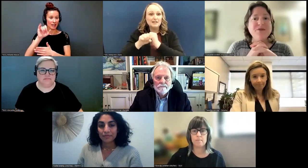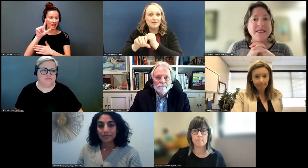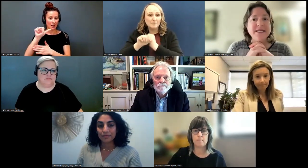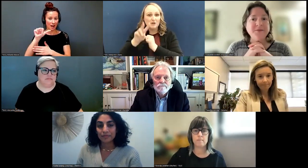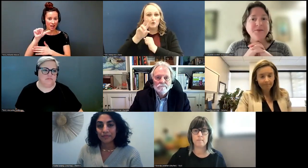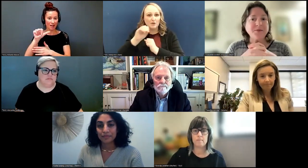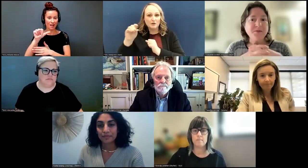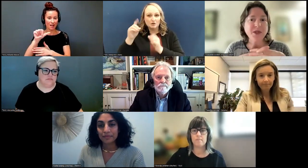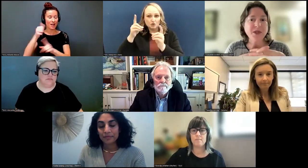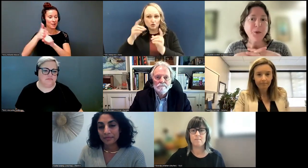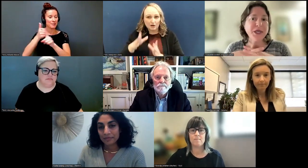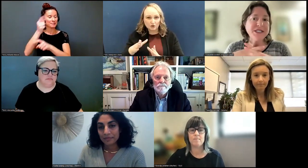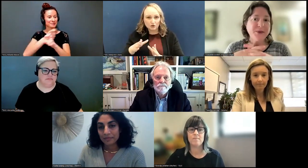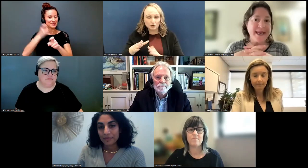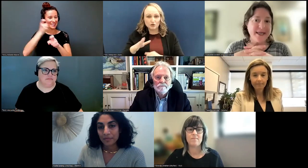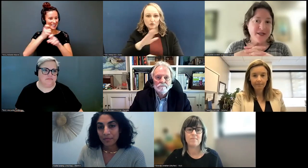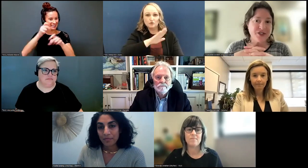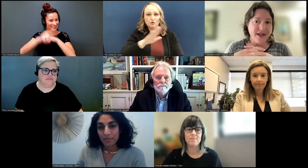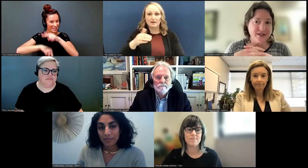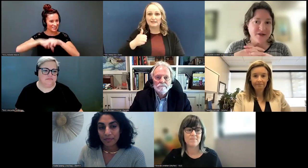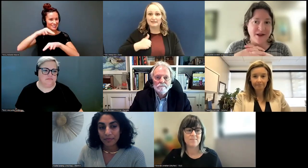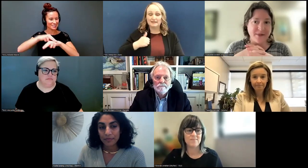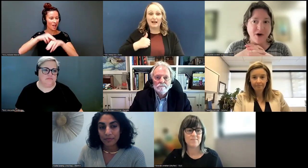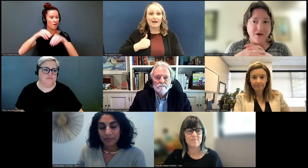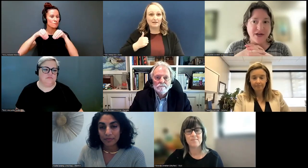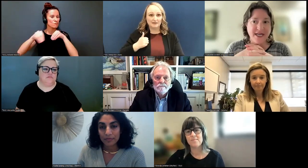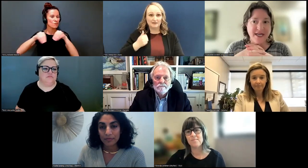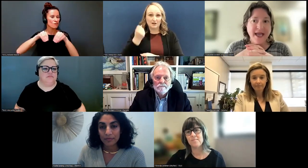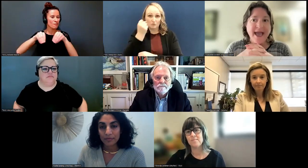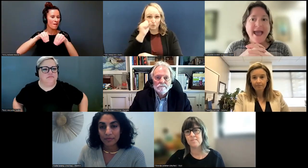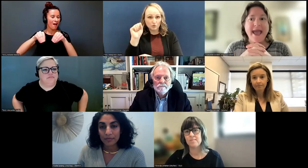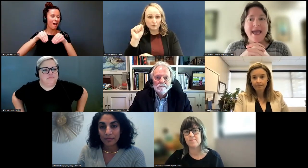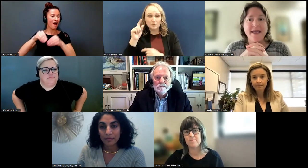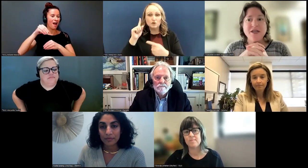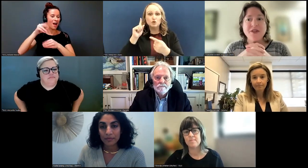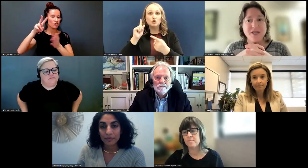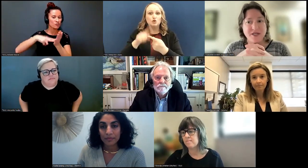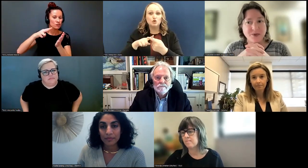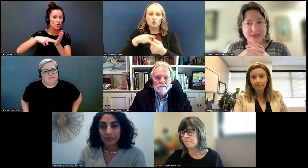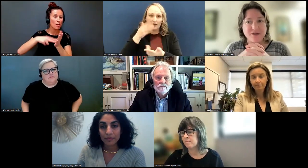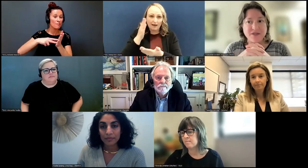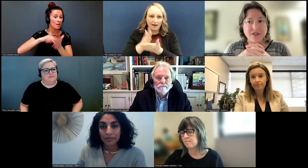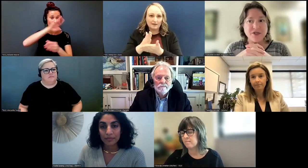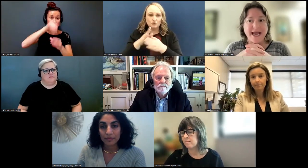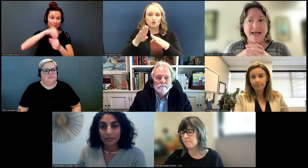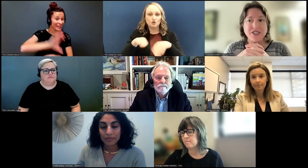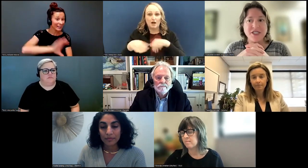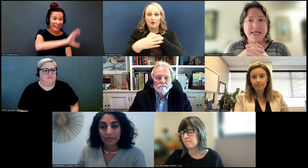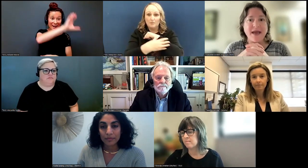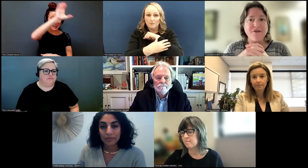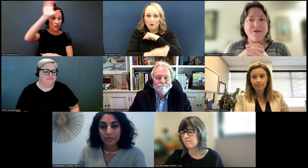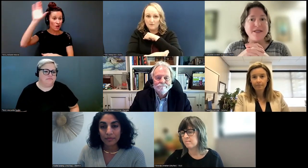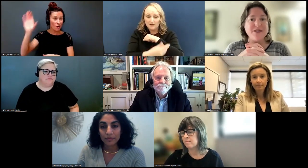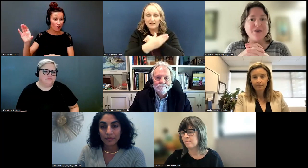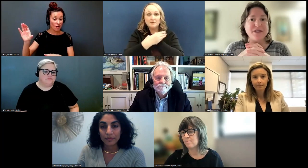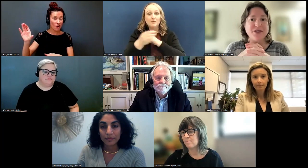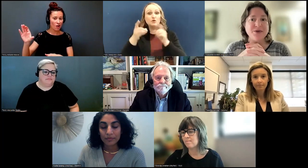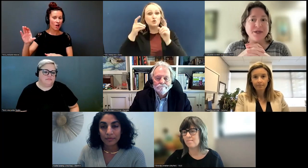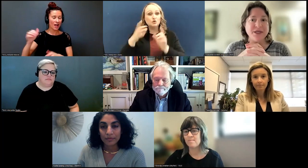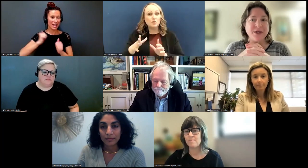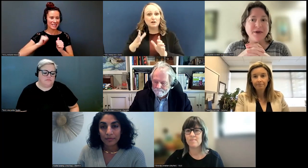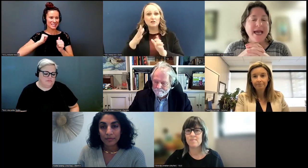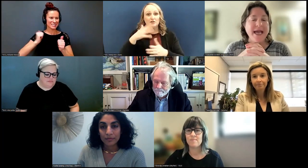pan-Canadian movement working to end child and family poverty, and the Director of Social Action at Family